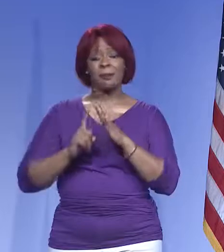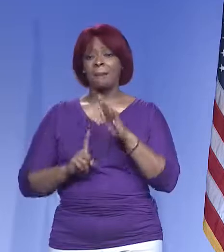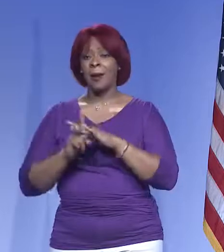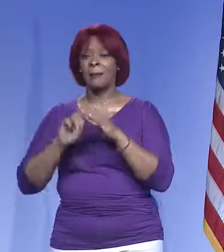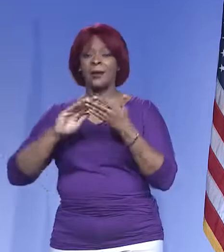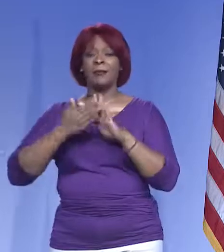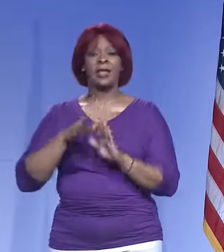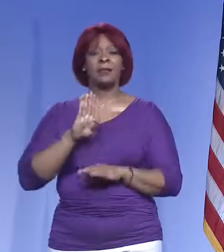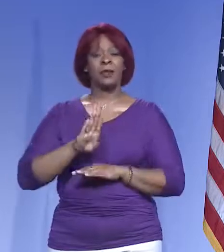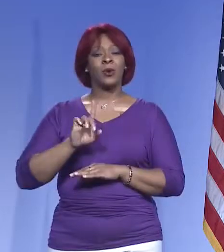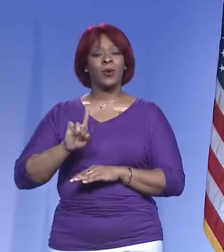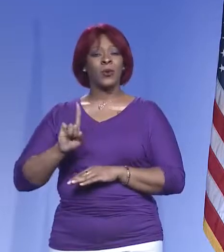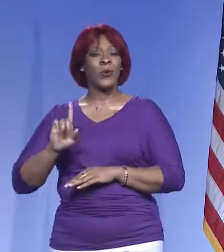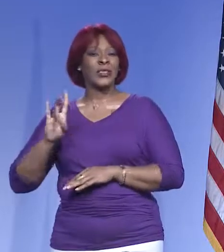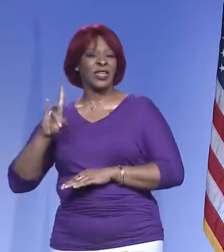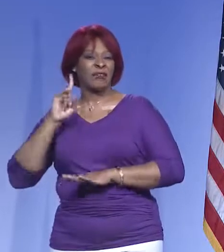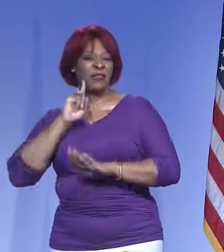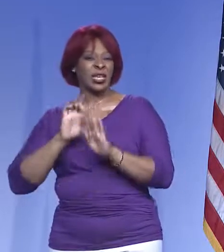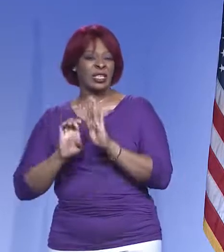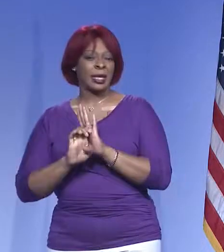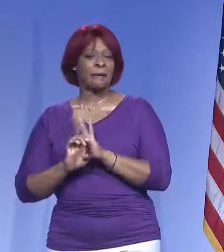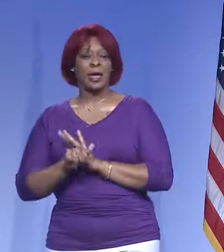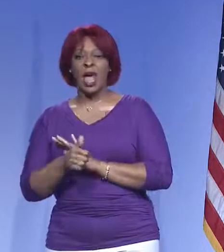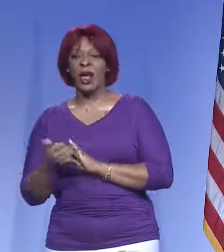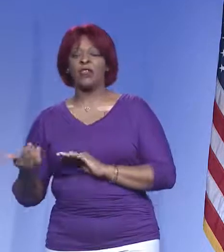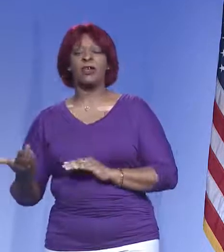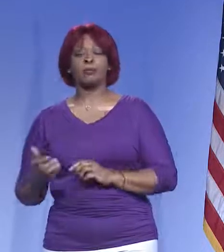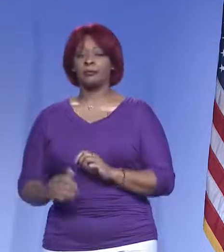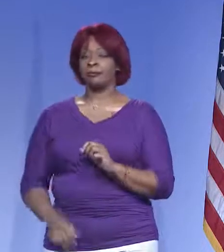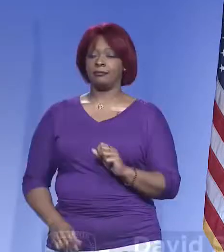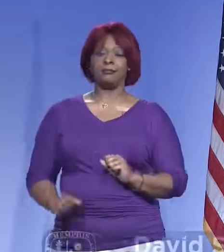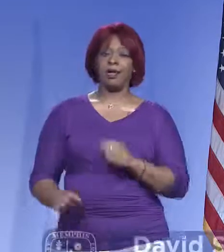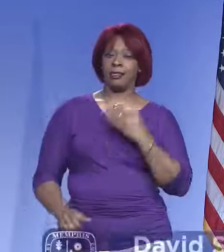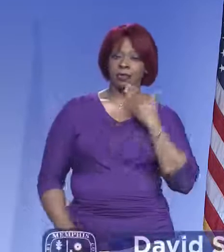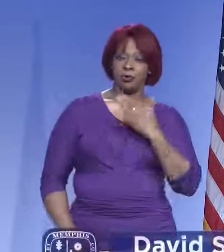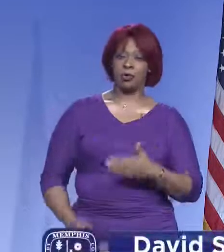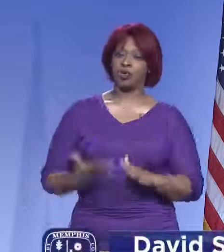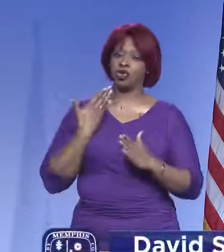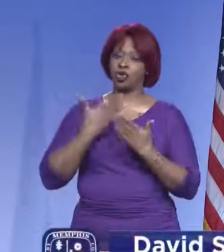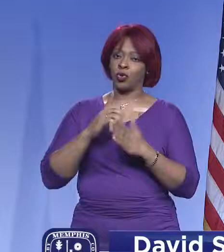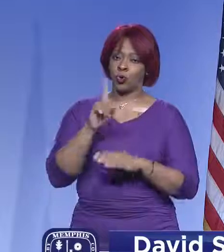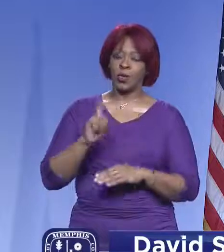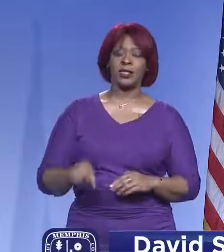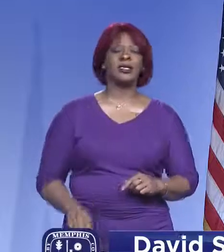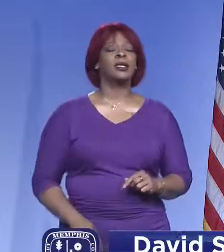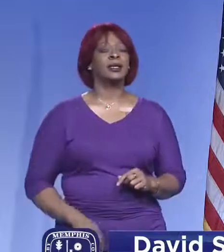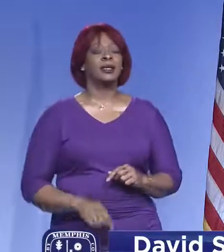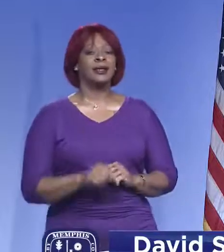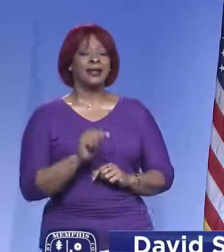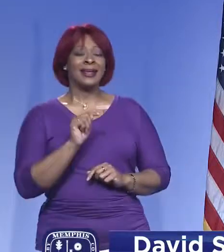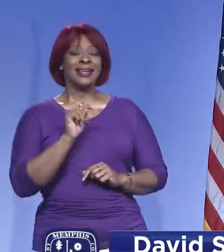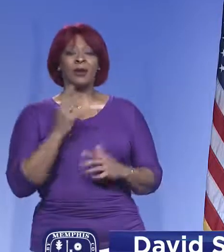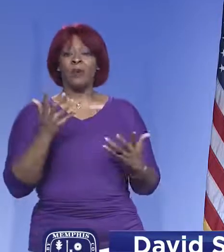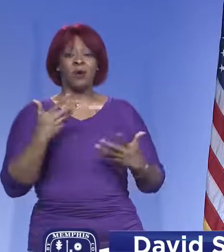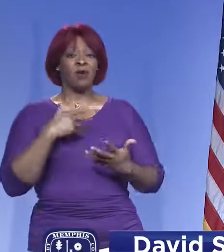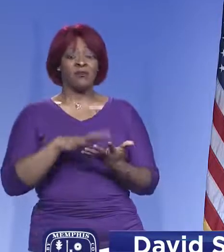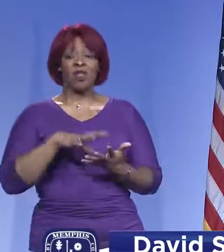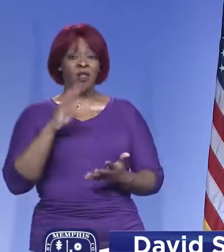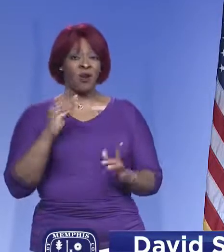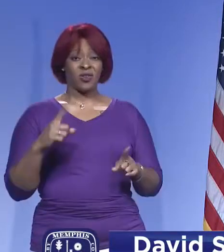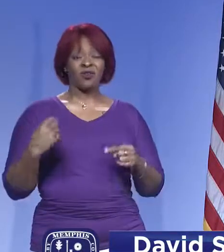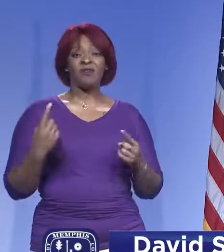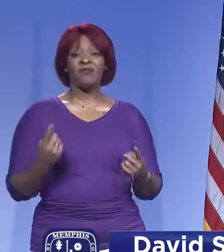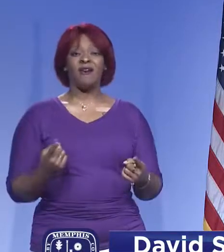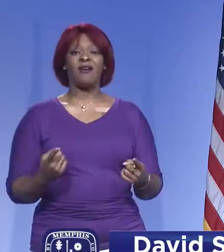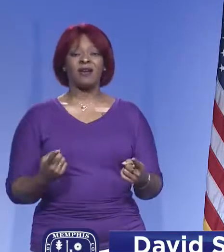as B117 and others? Yeah, thank you. That's a great question. So what we've learned